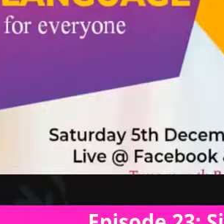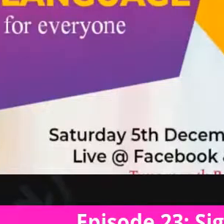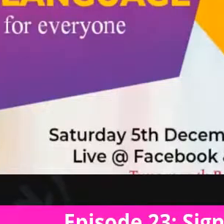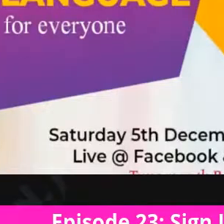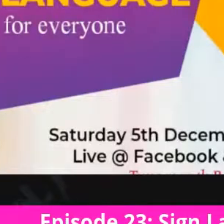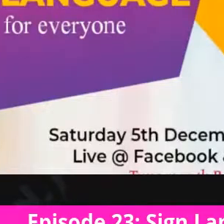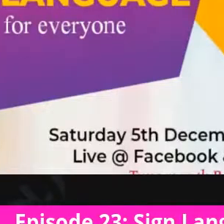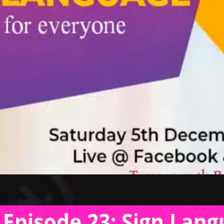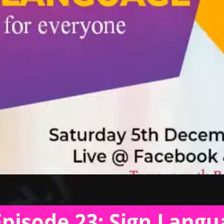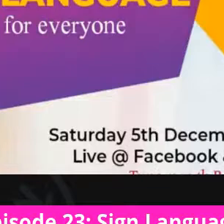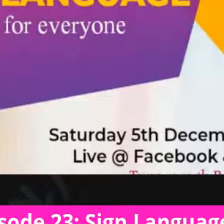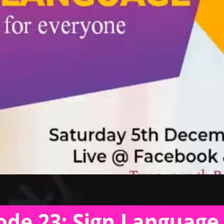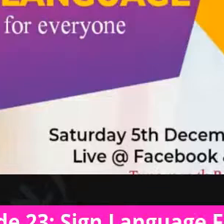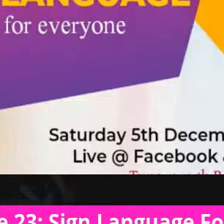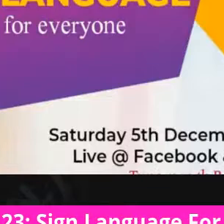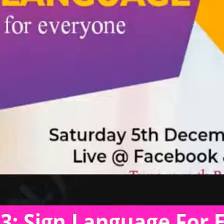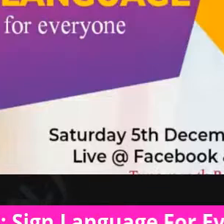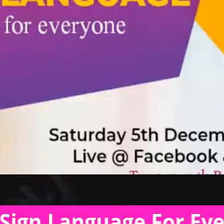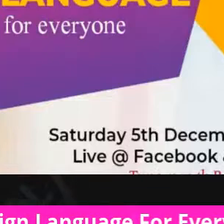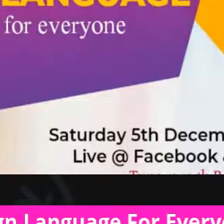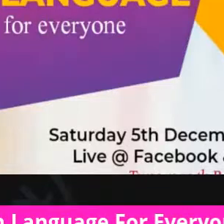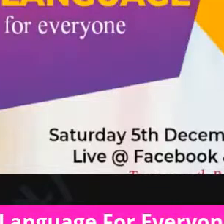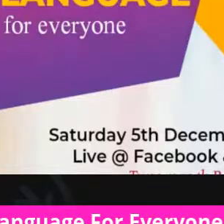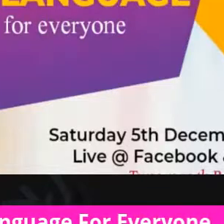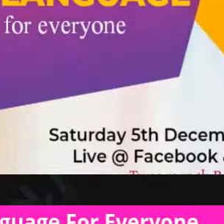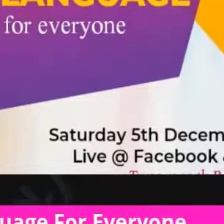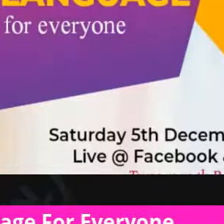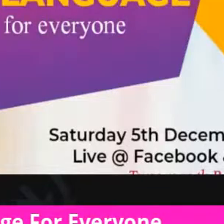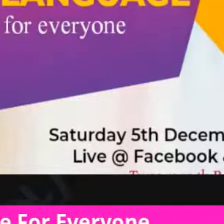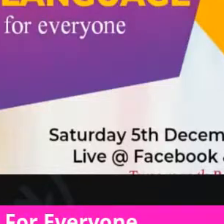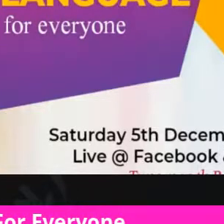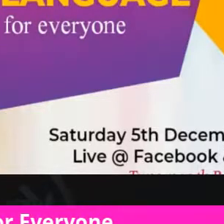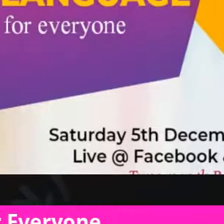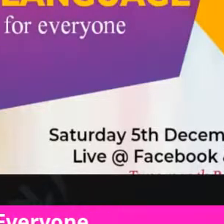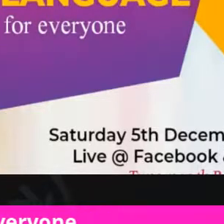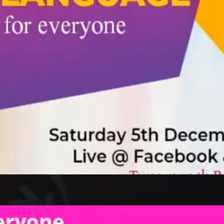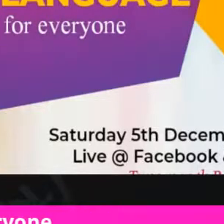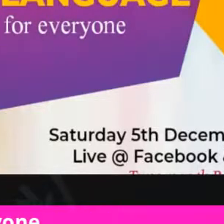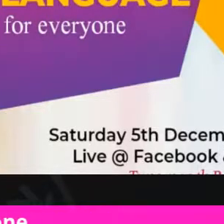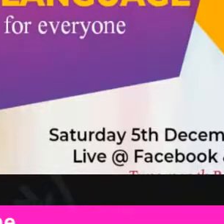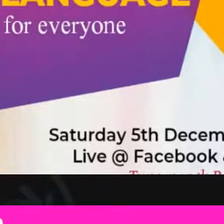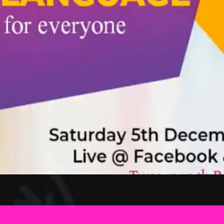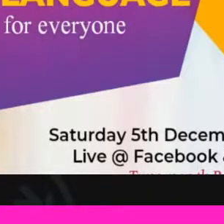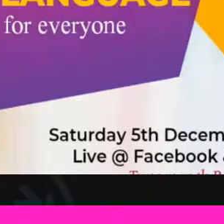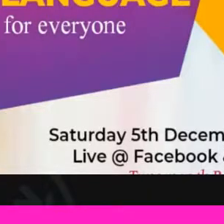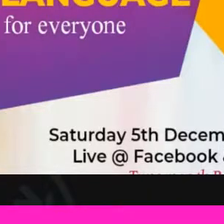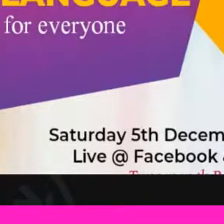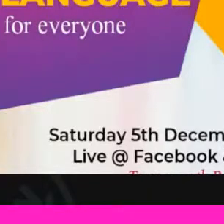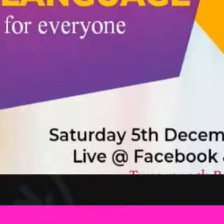show. And yeah, speaking about sign language, Ranjini, what do you think about sign languages?